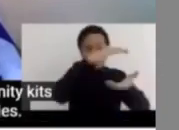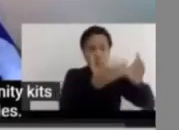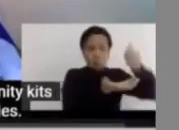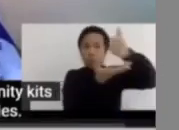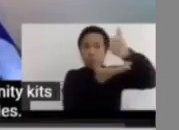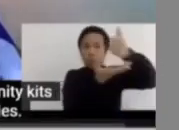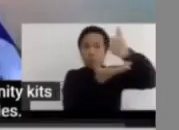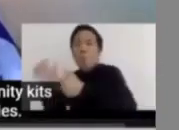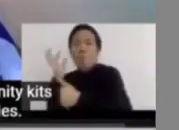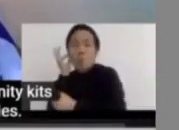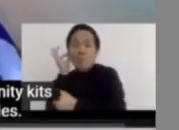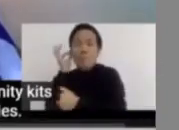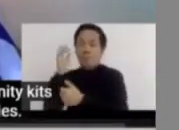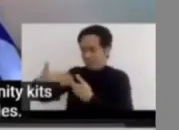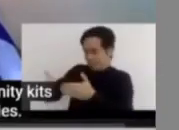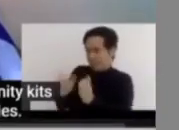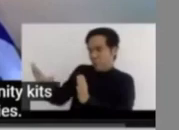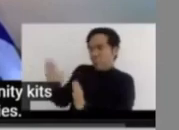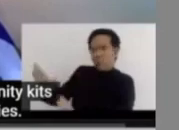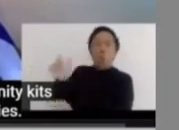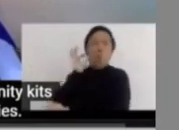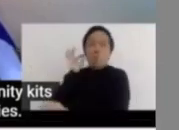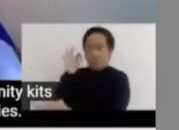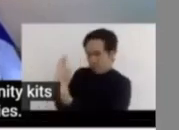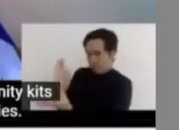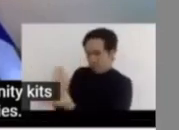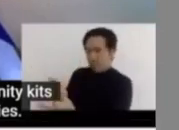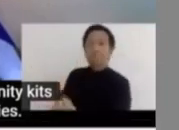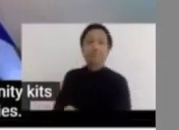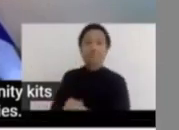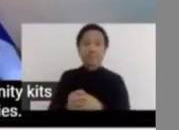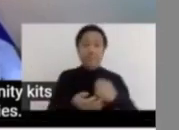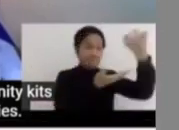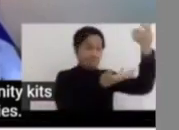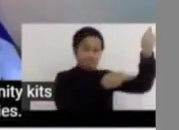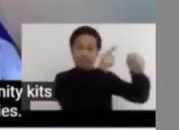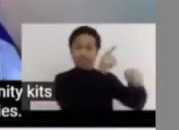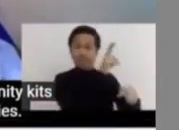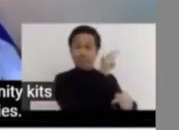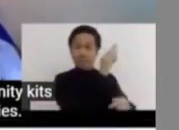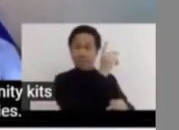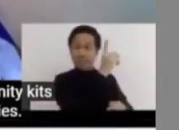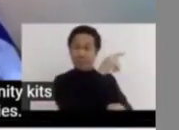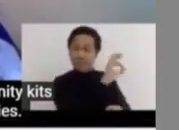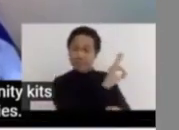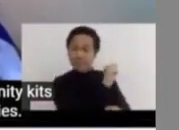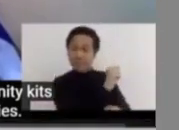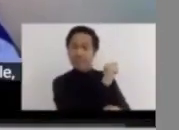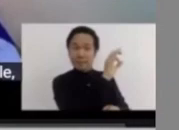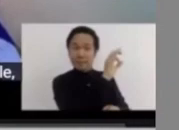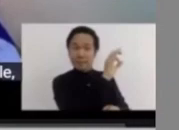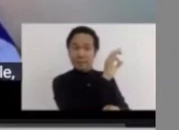ensure what else in addition to their normal dignity kits would be useful and vital for women with